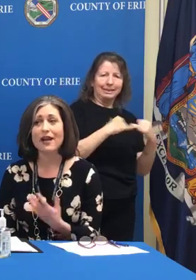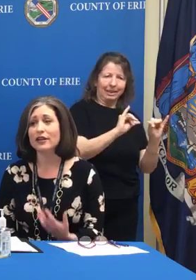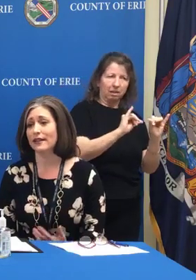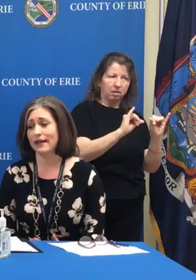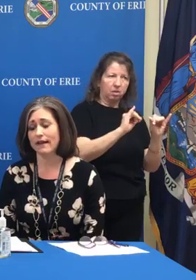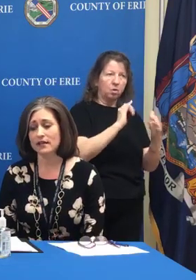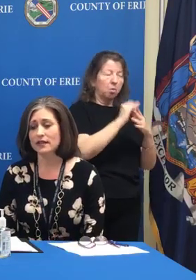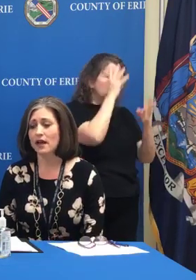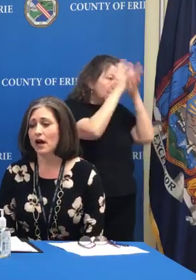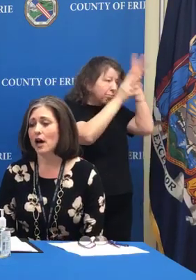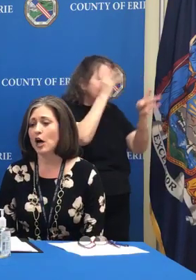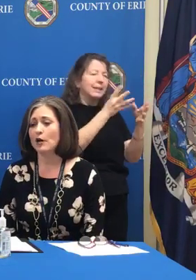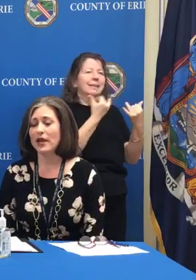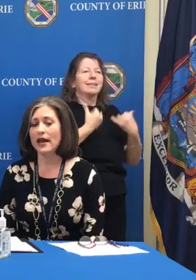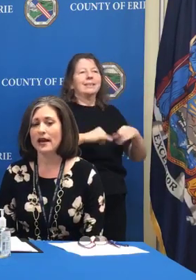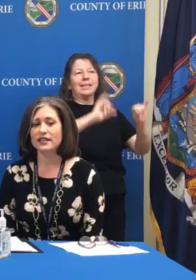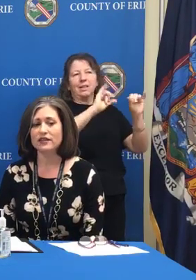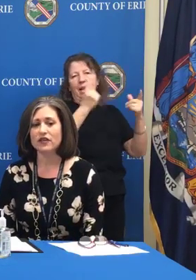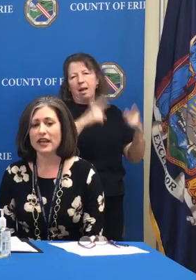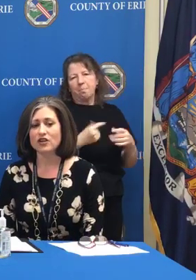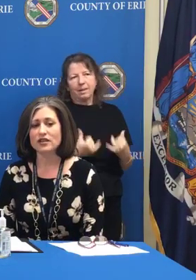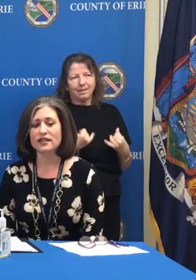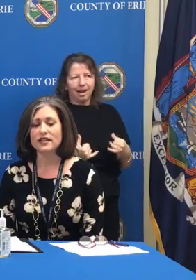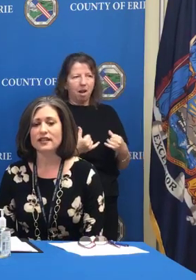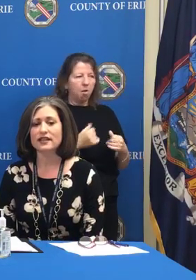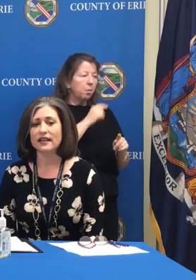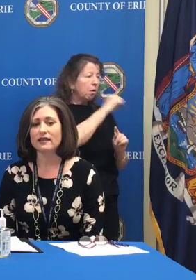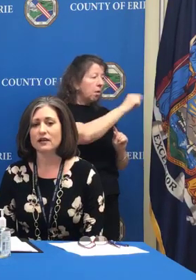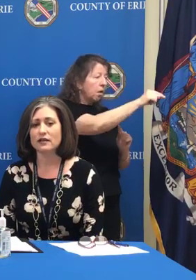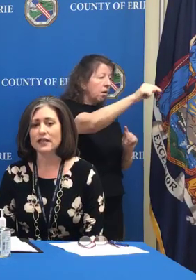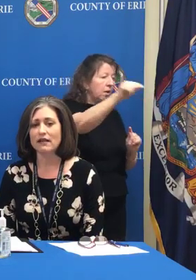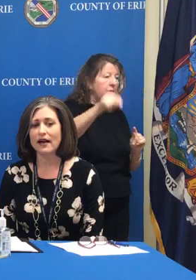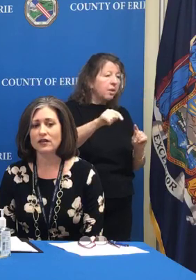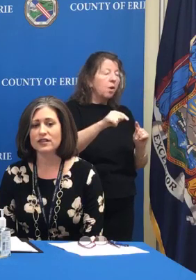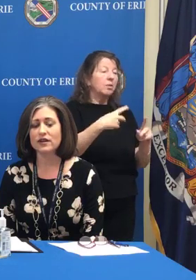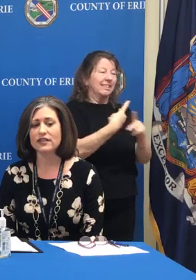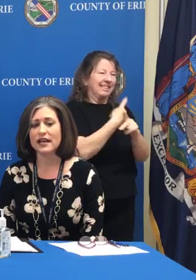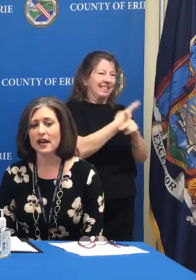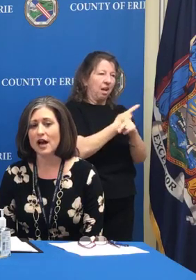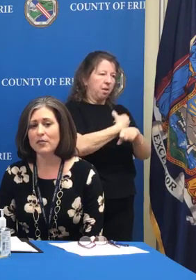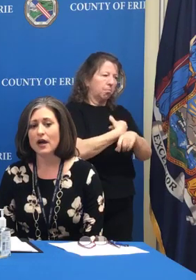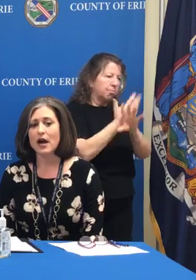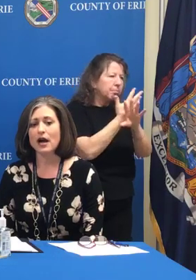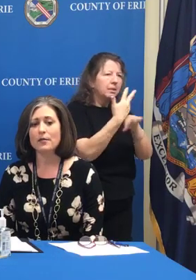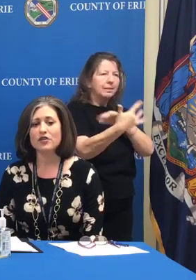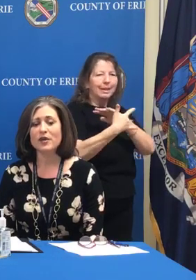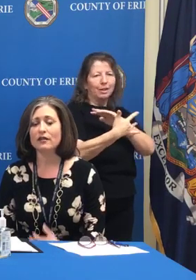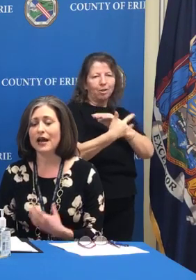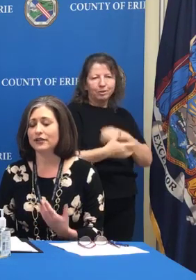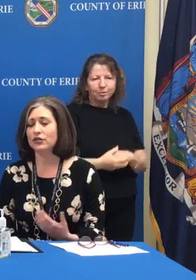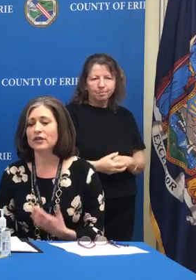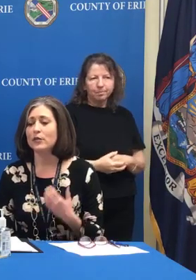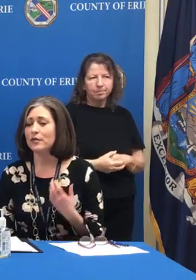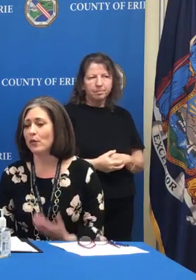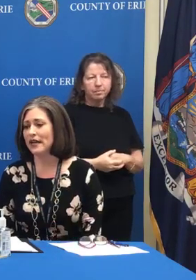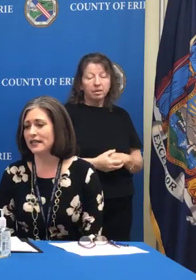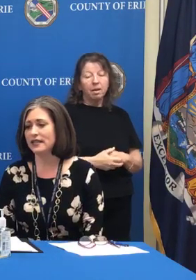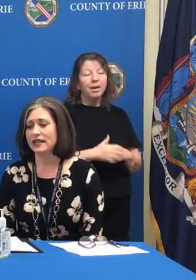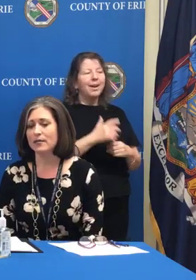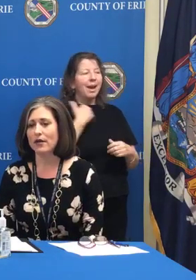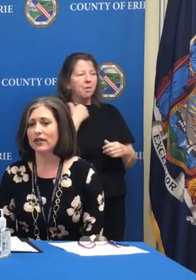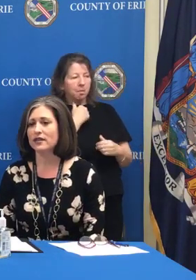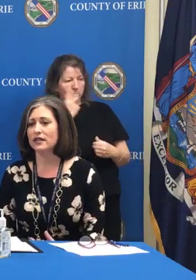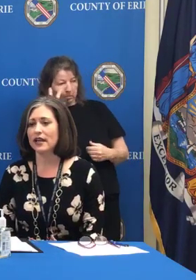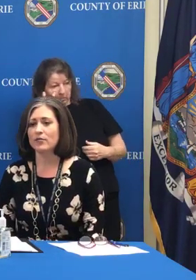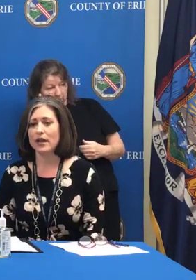as everything is, as different agencies get their telehealth stuff set up. There's been a lot, too, that we've been waiting to